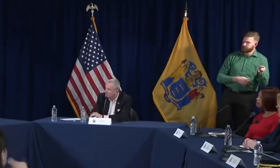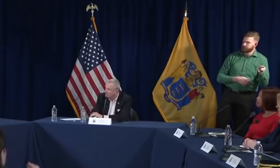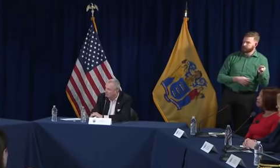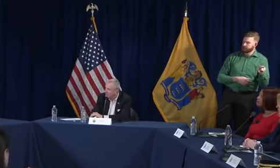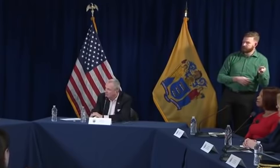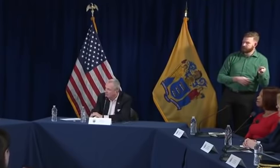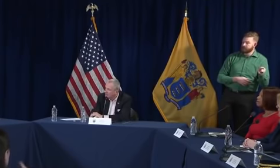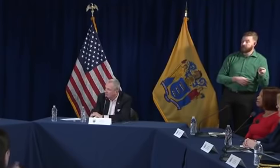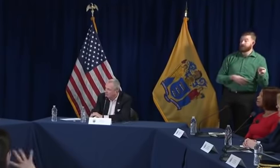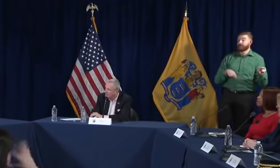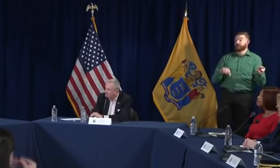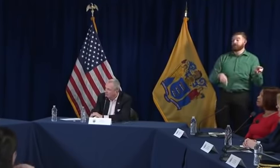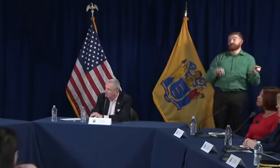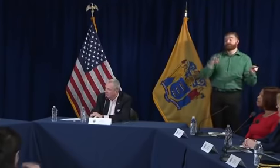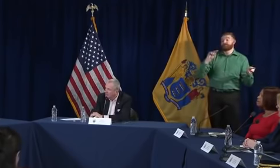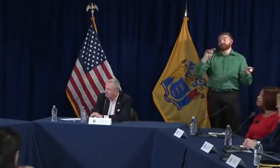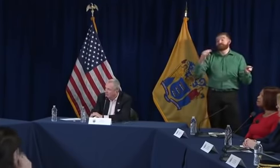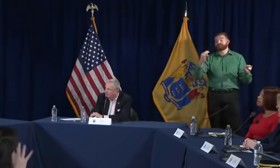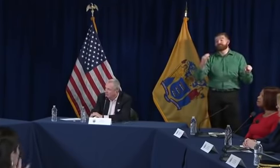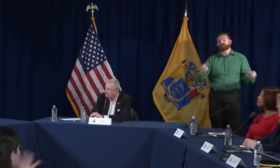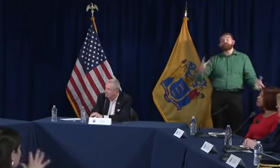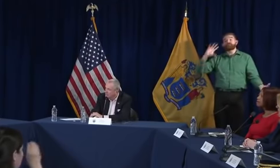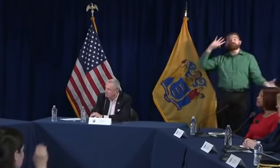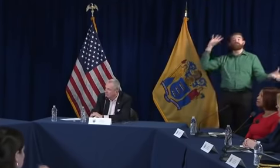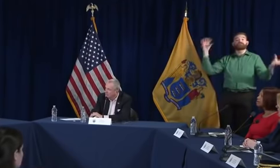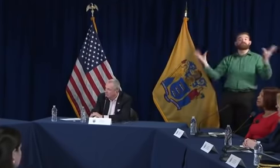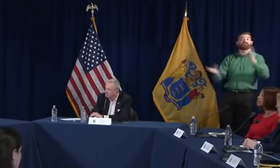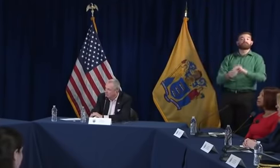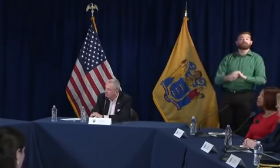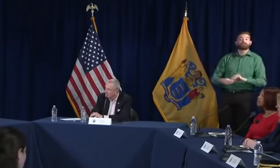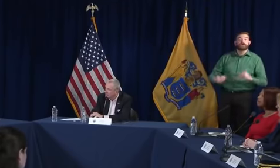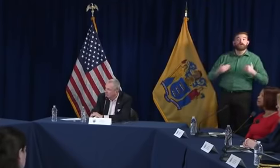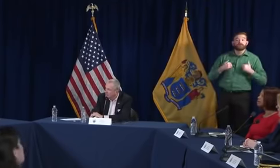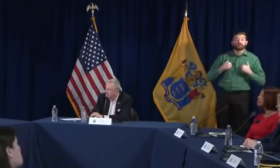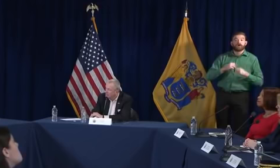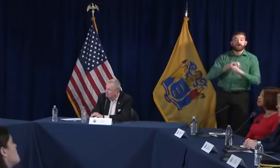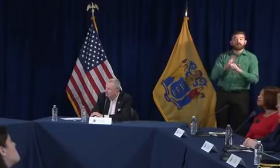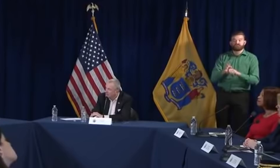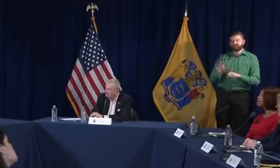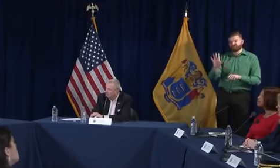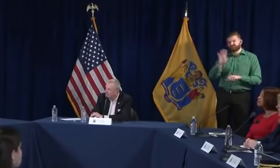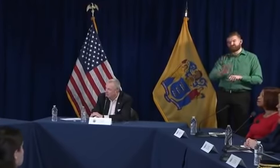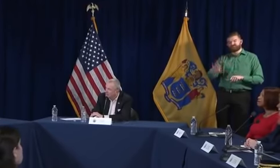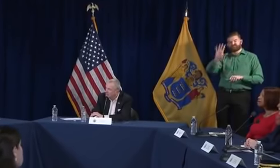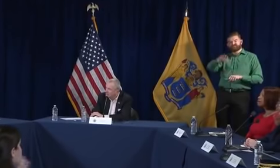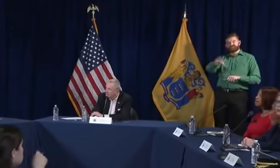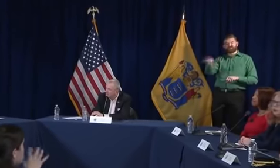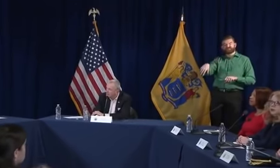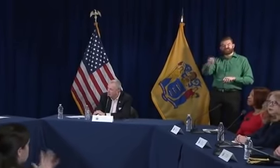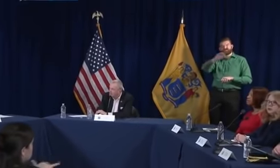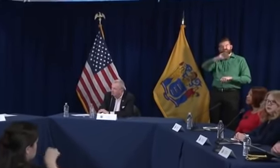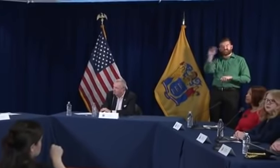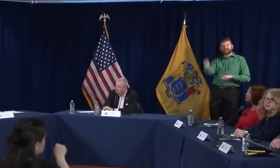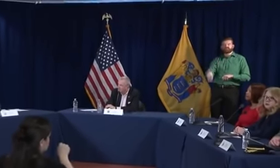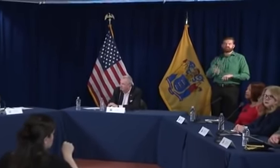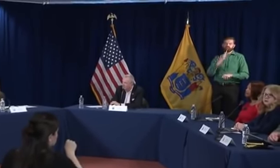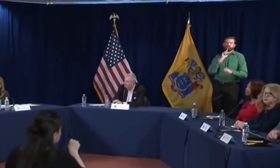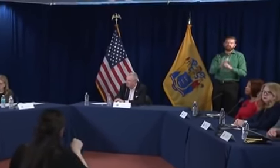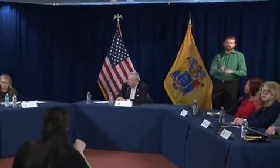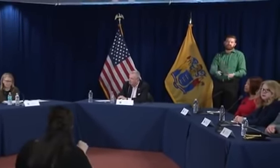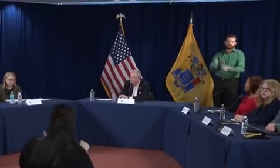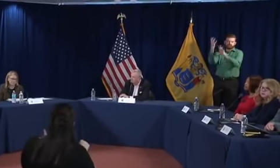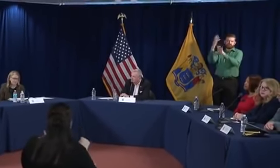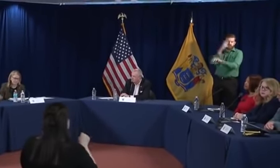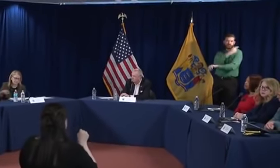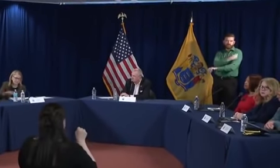hospital? I would think so, Ed. Yeah. Dr. Lifshitz, he's closer to these numbers Yeah. than anyone. And the short answer is